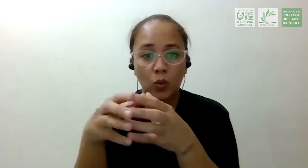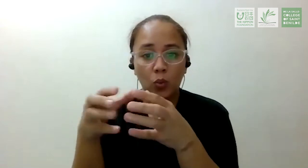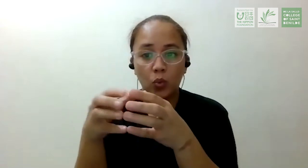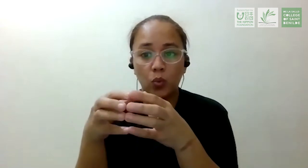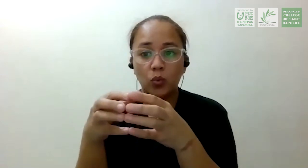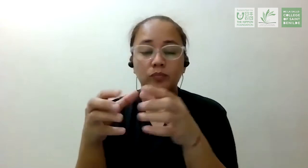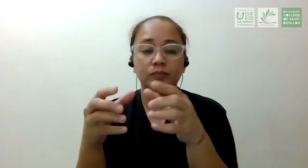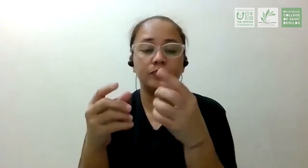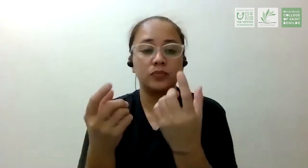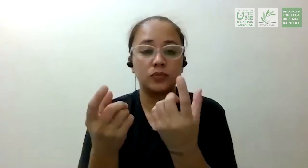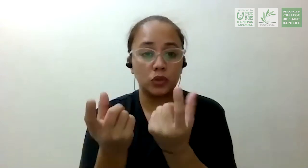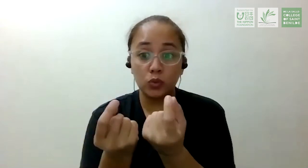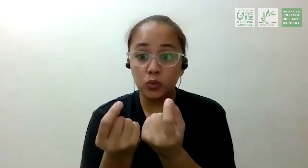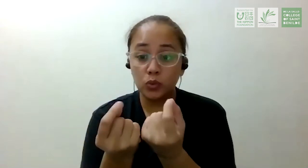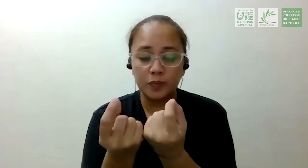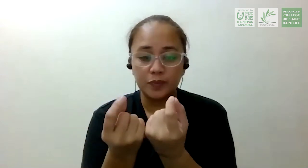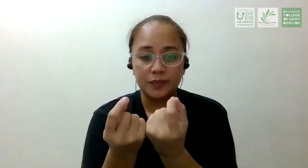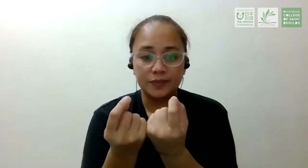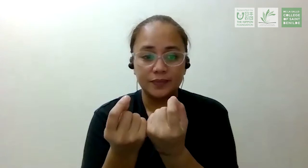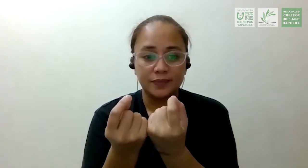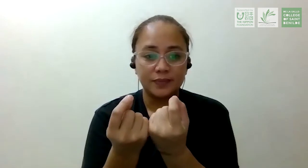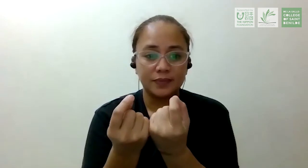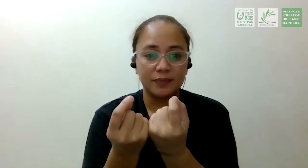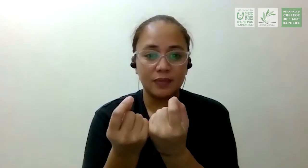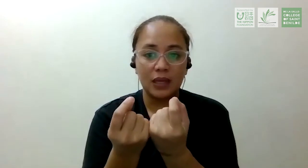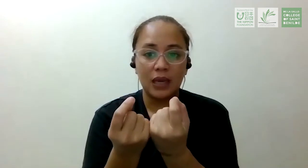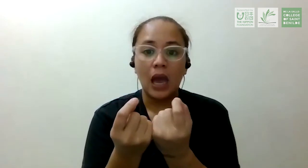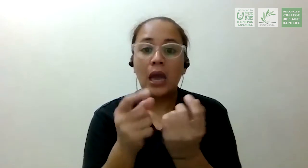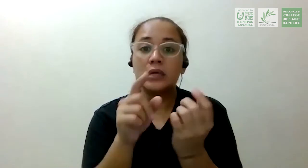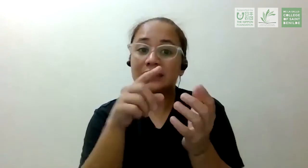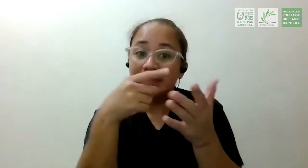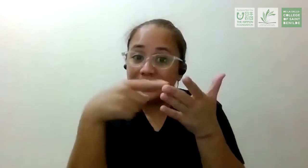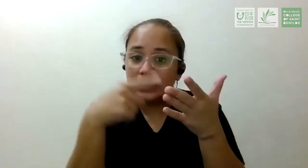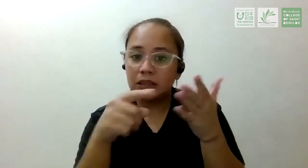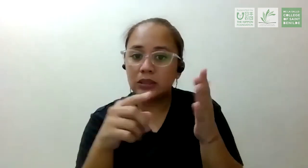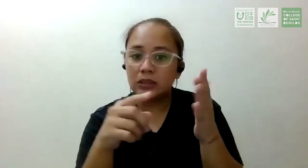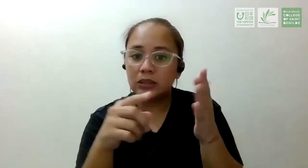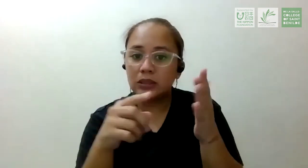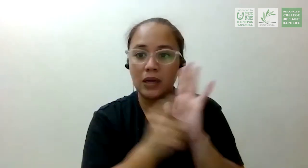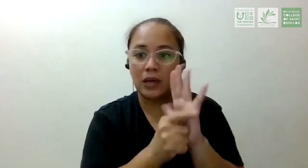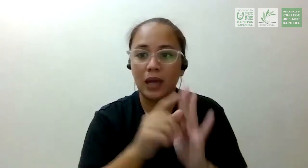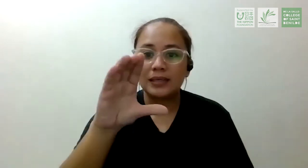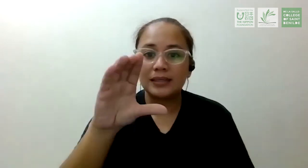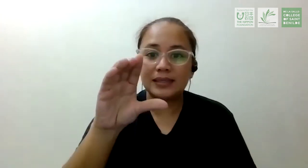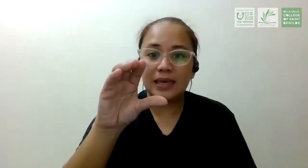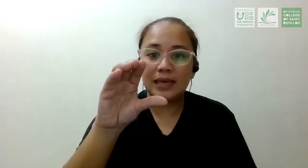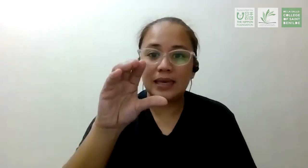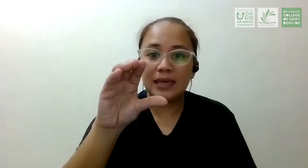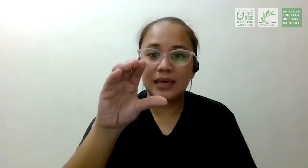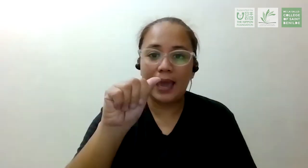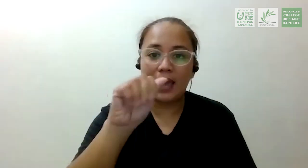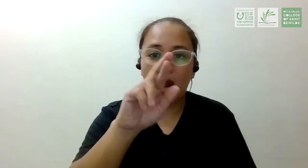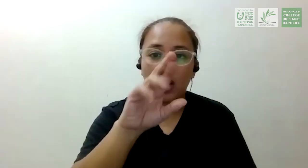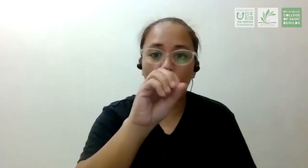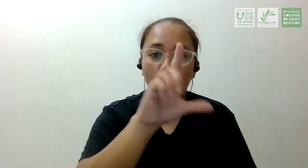want you to look at her background, Carol